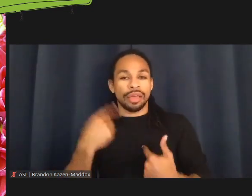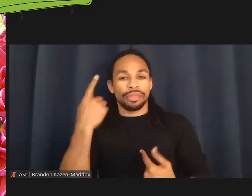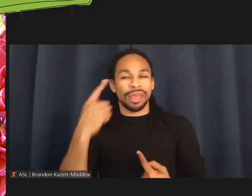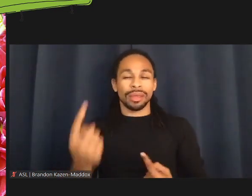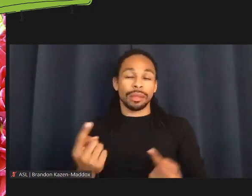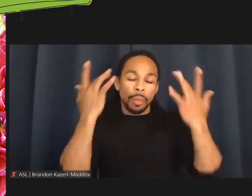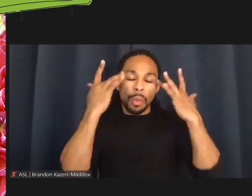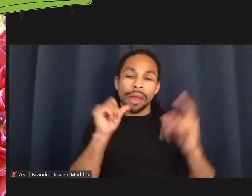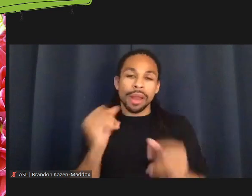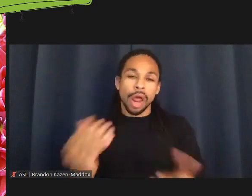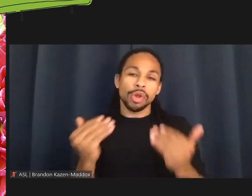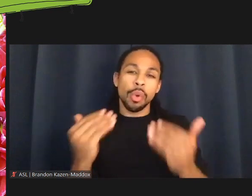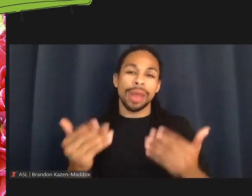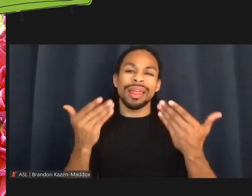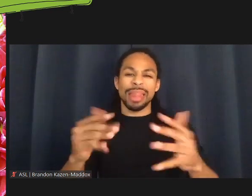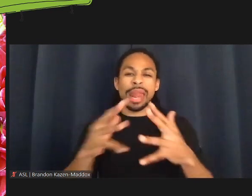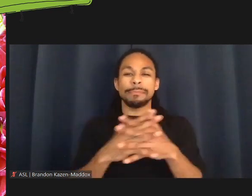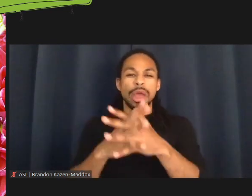this